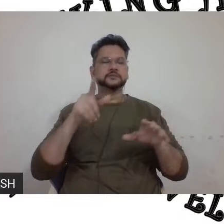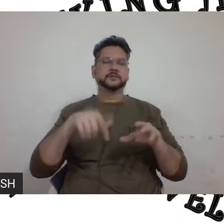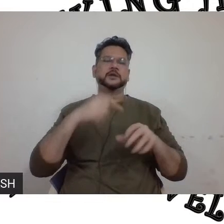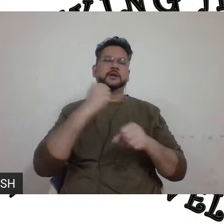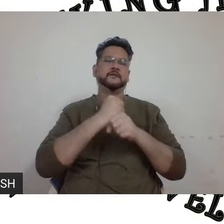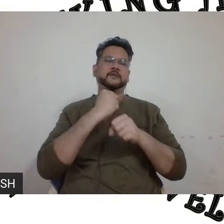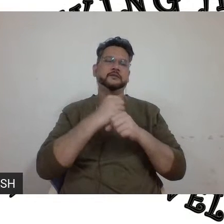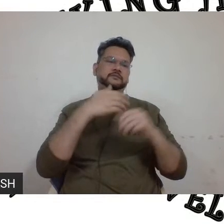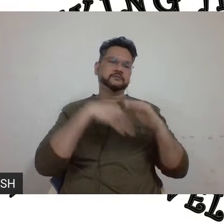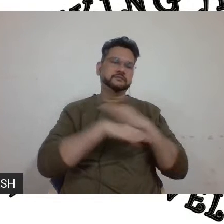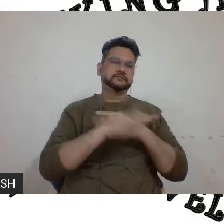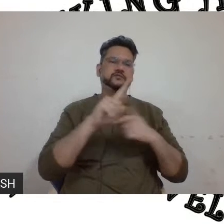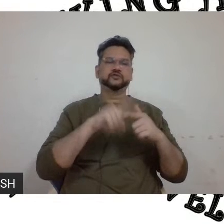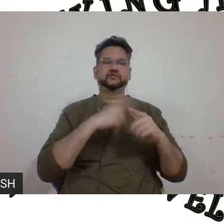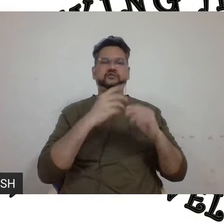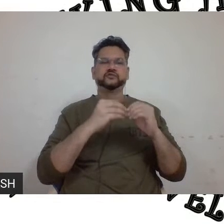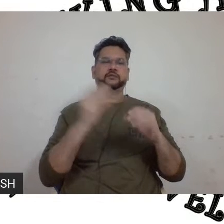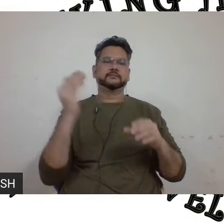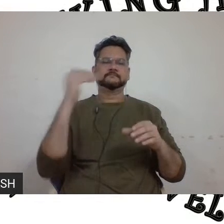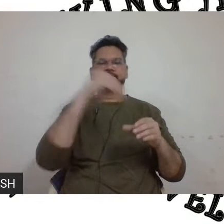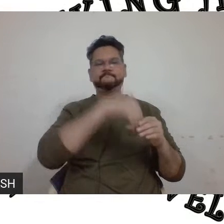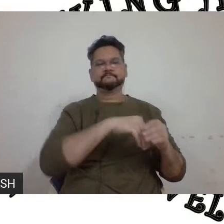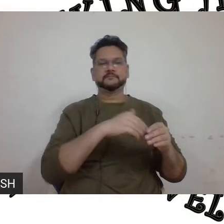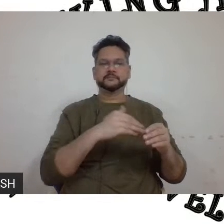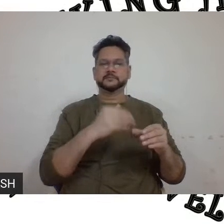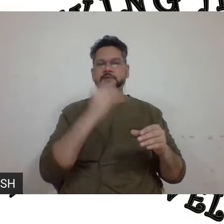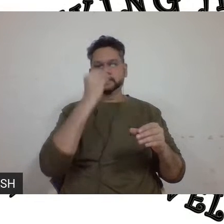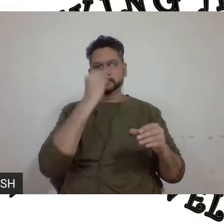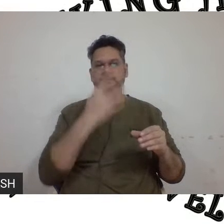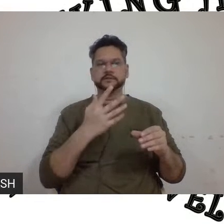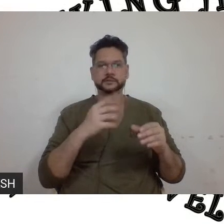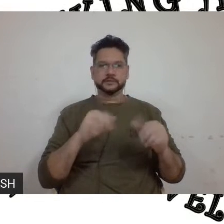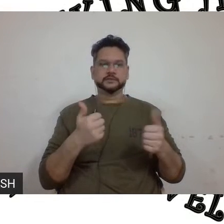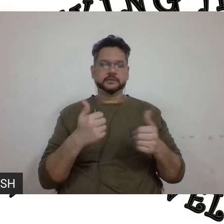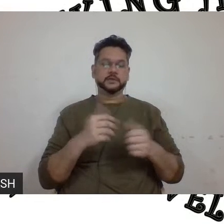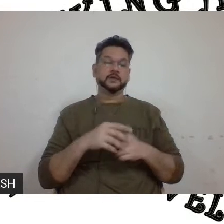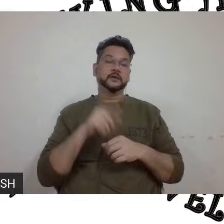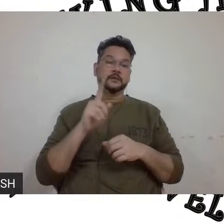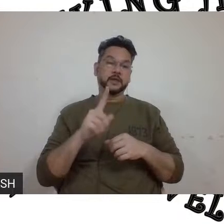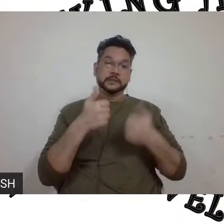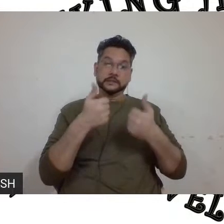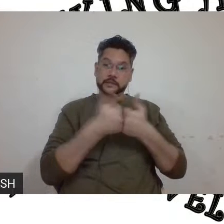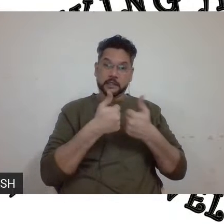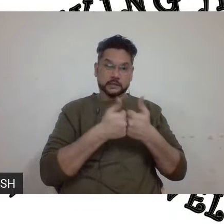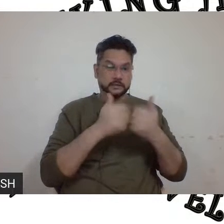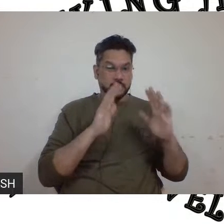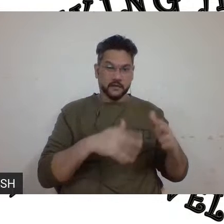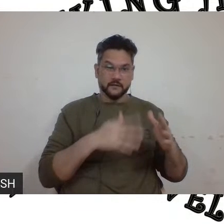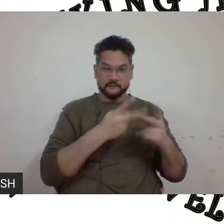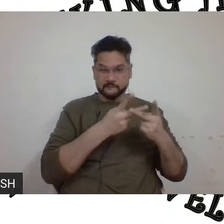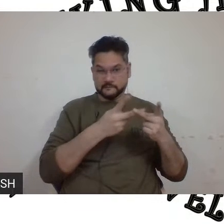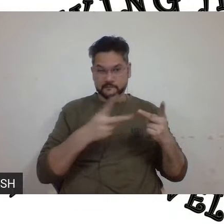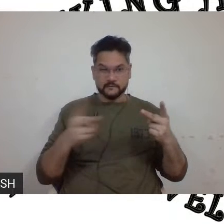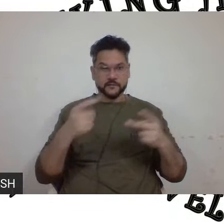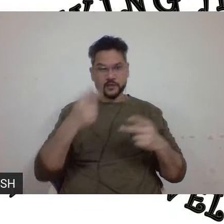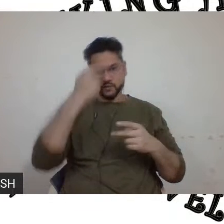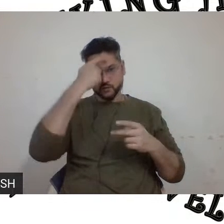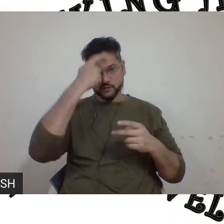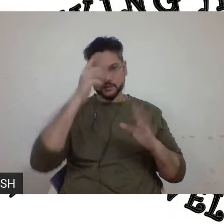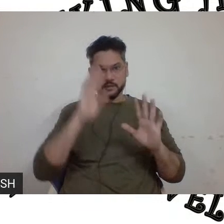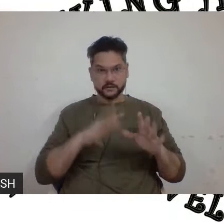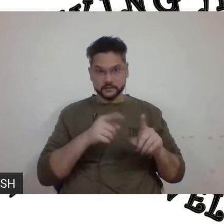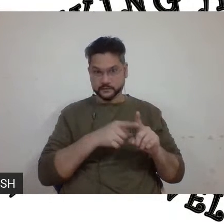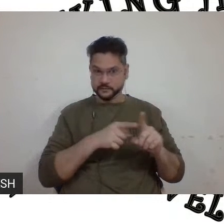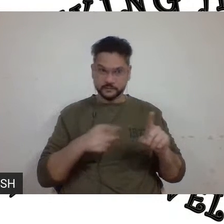So considering the challenges that one faces, I mean, it's kind of